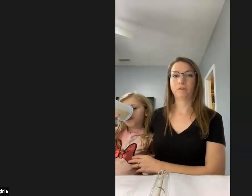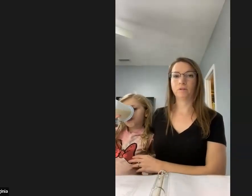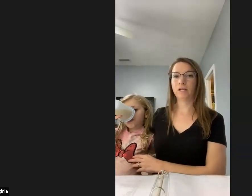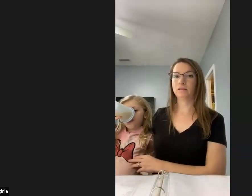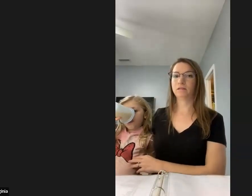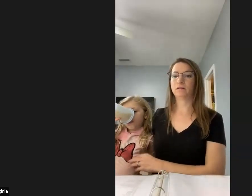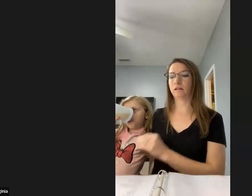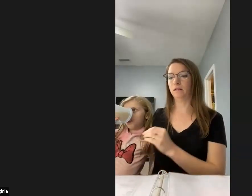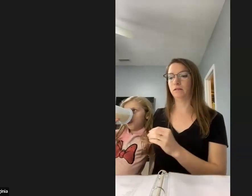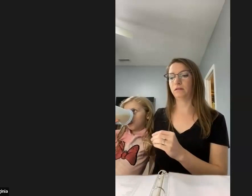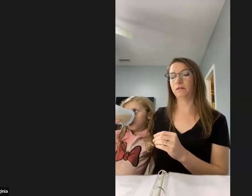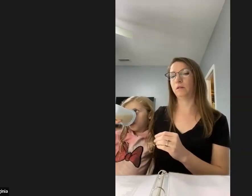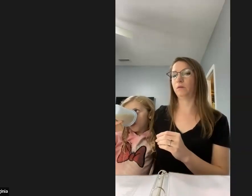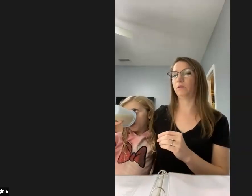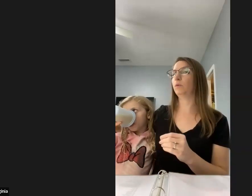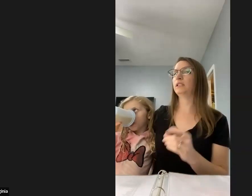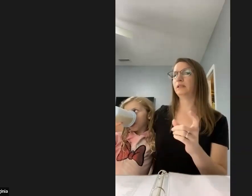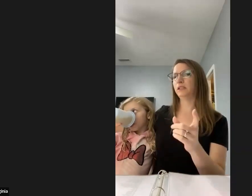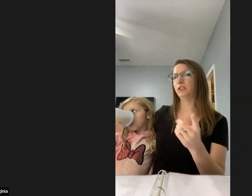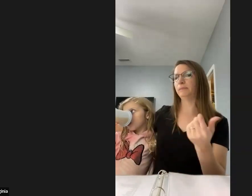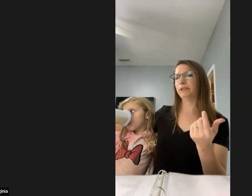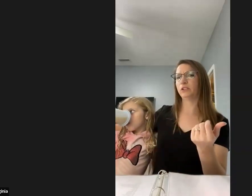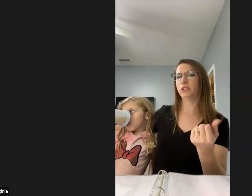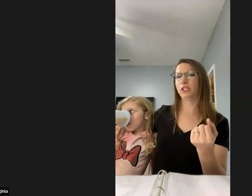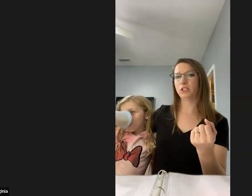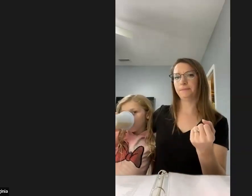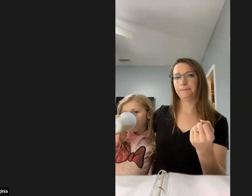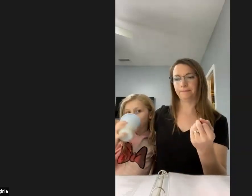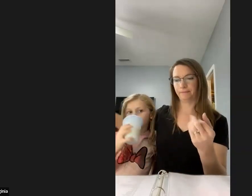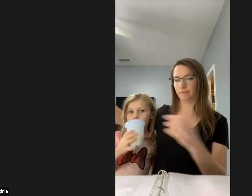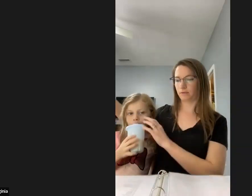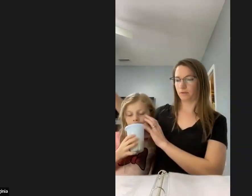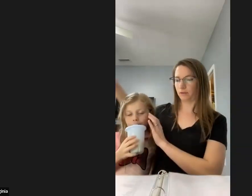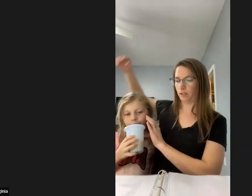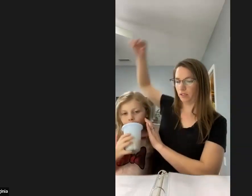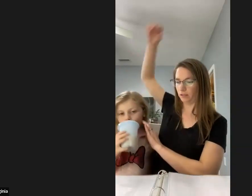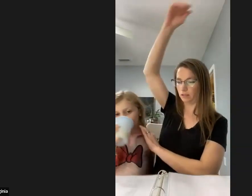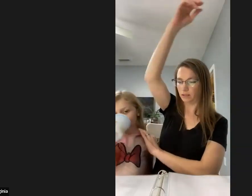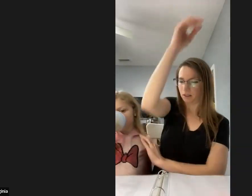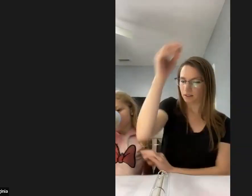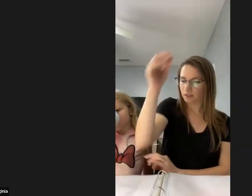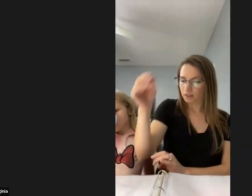Okay. So no one teaches special education. All right.